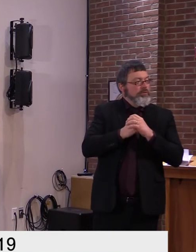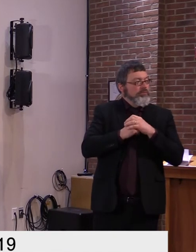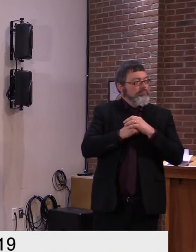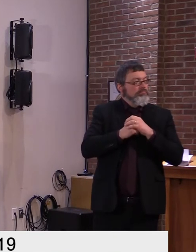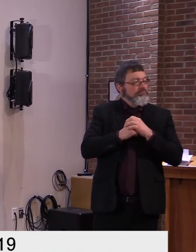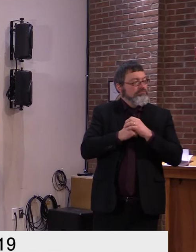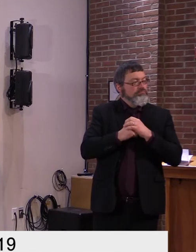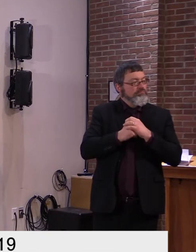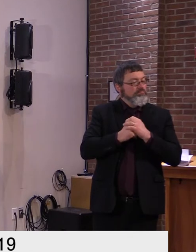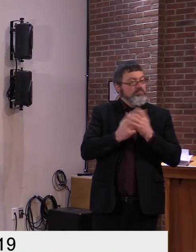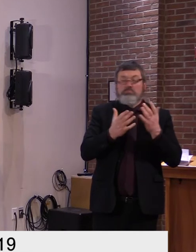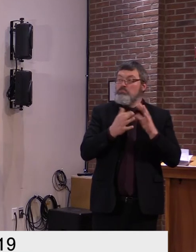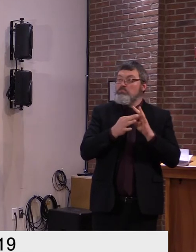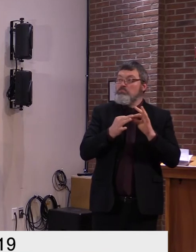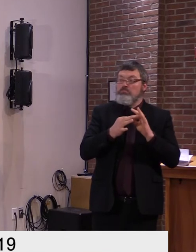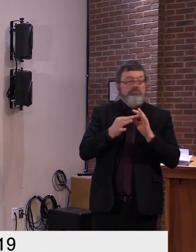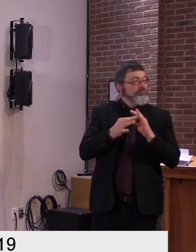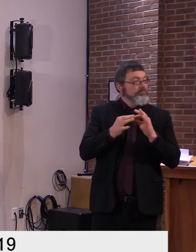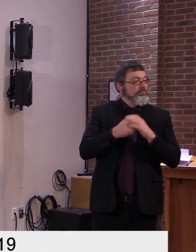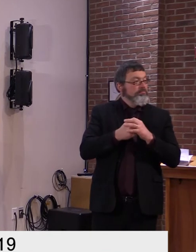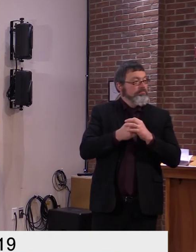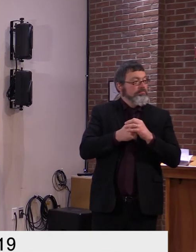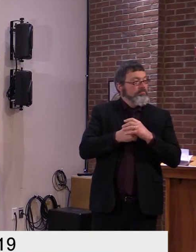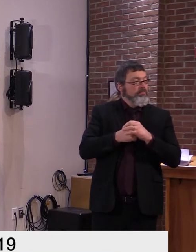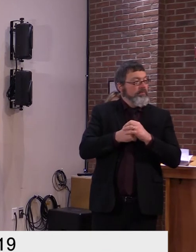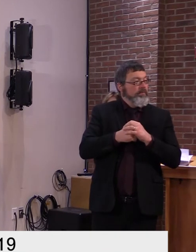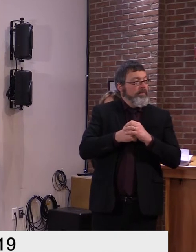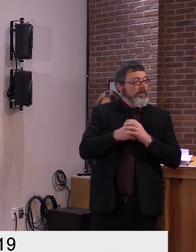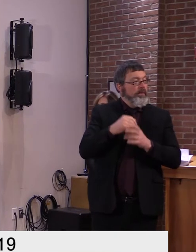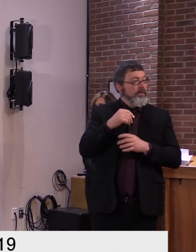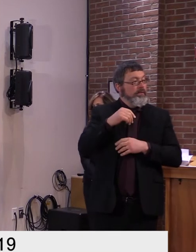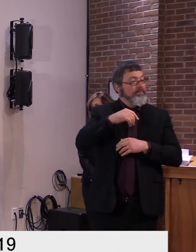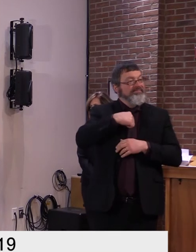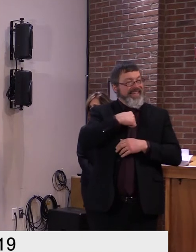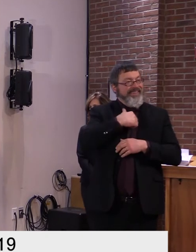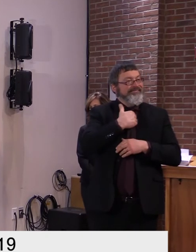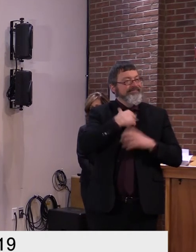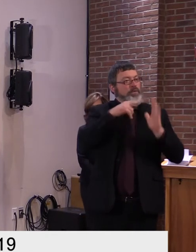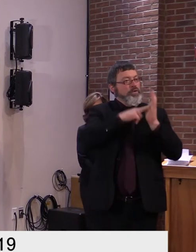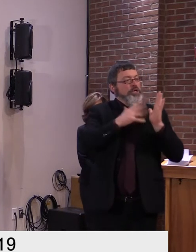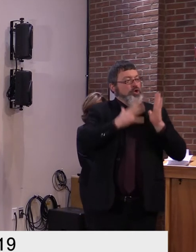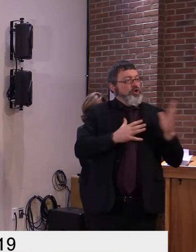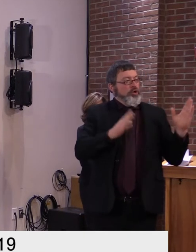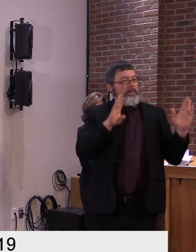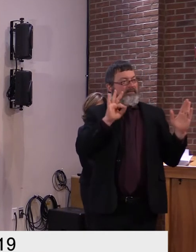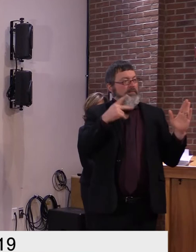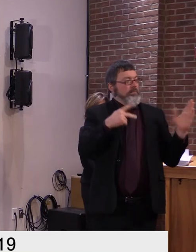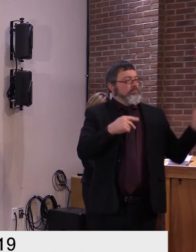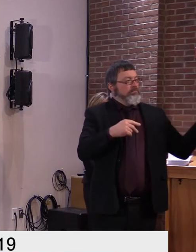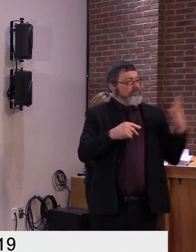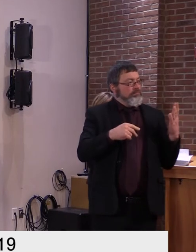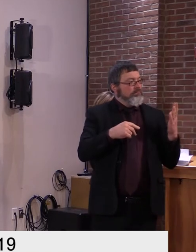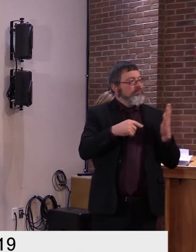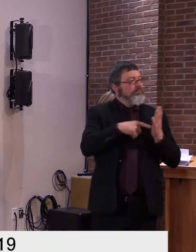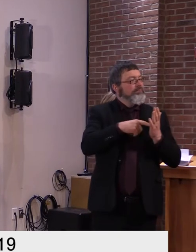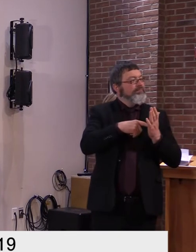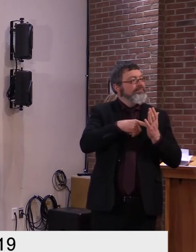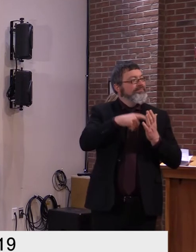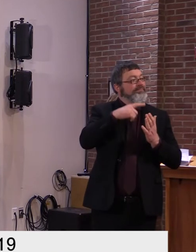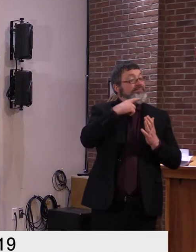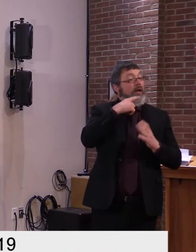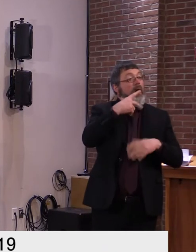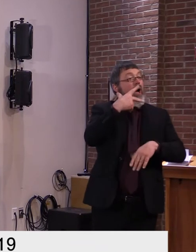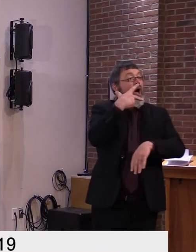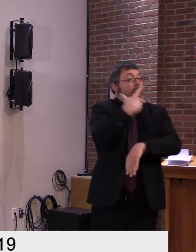time when vaccines become more available to the general public, if people will be able to pick and choose